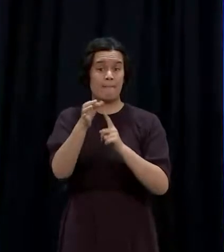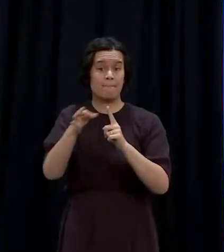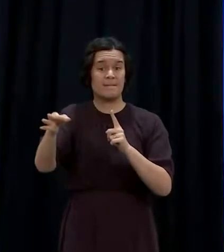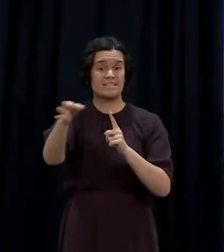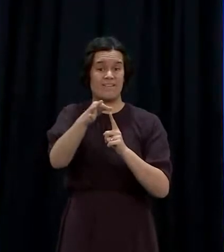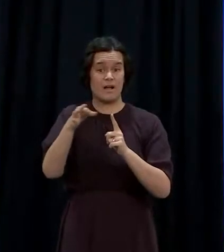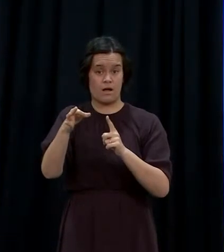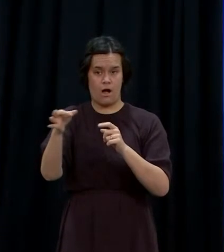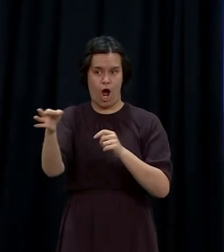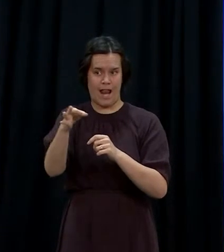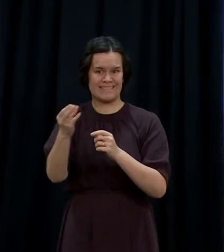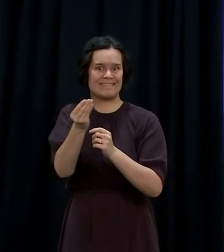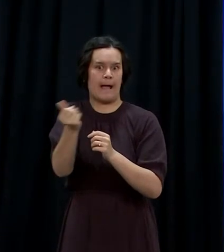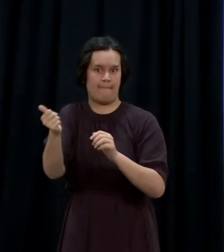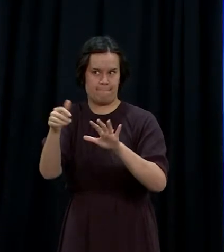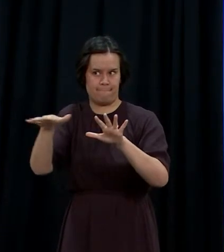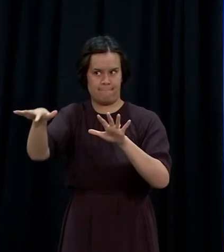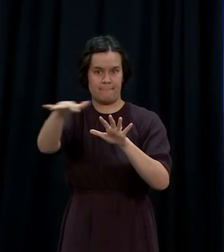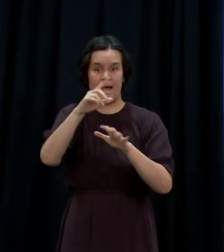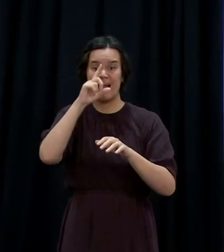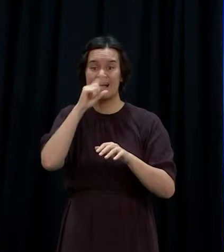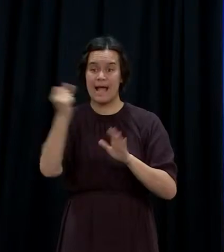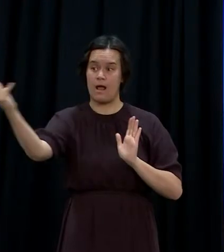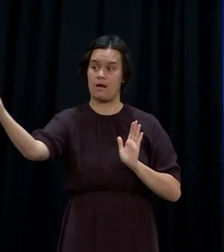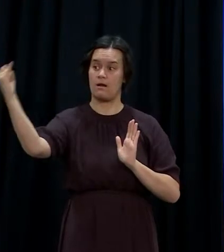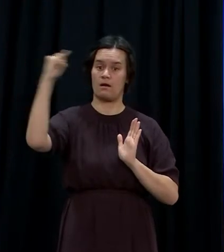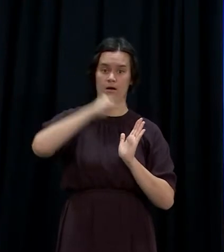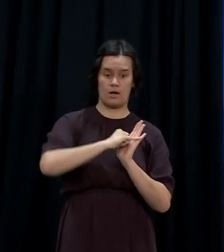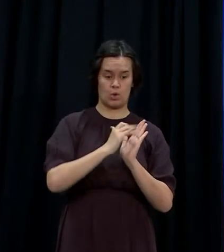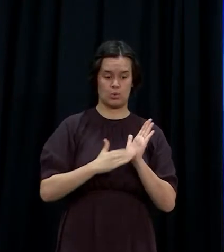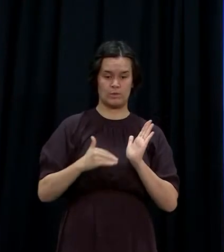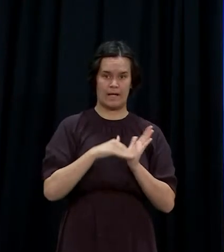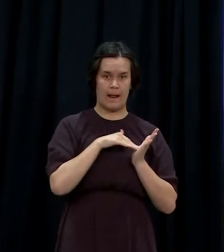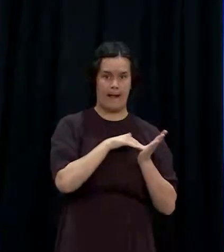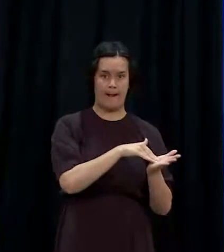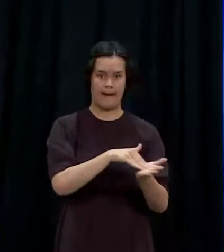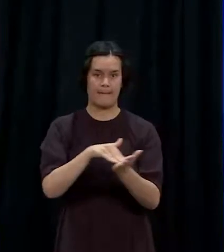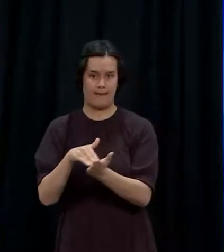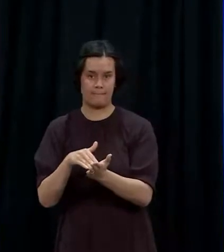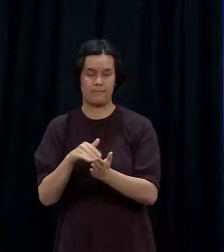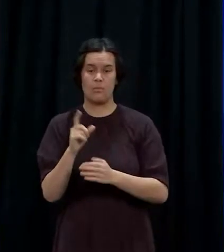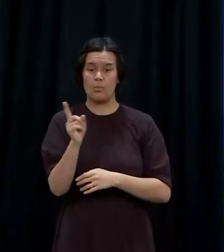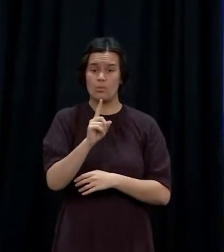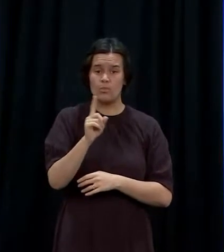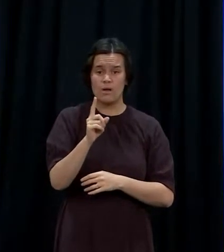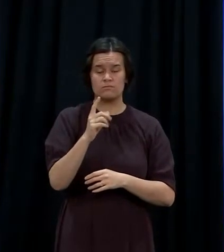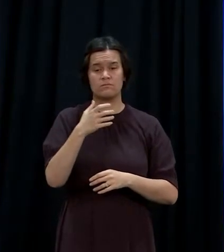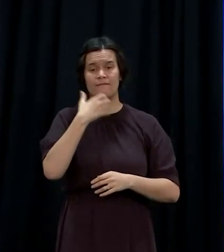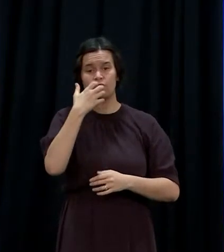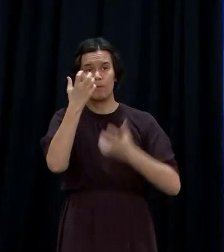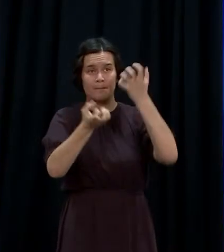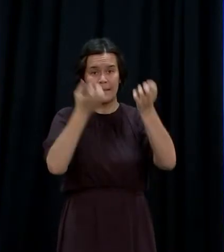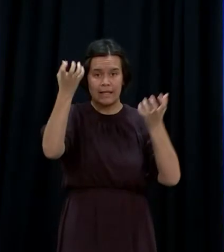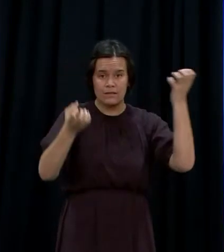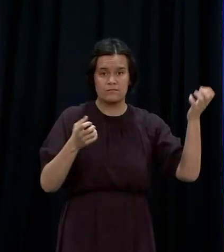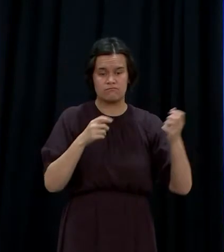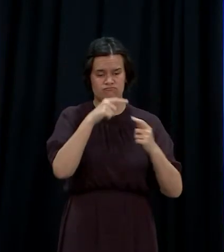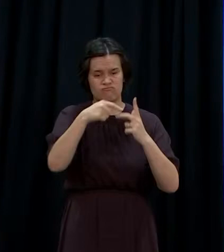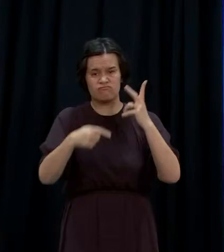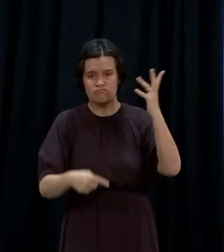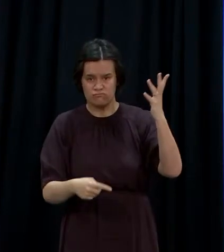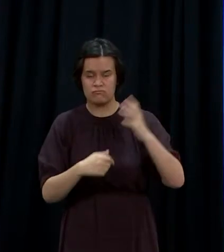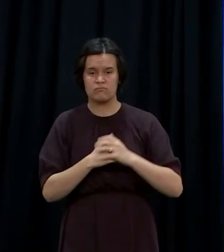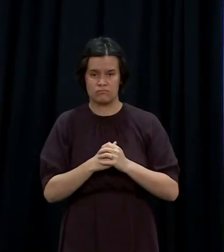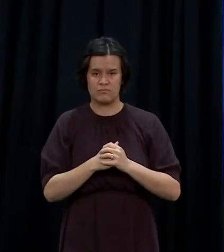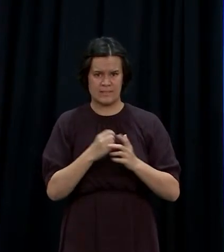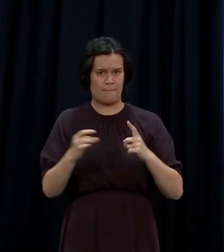for RSE workers will begin in October. This is an important milestone for our horticulture industry, that they know that they can get the staff that